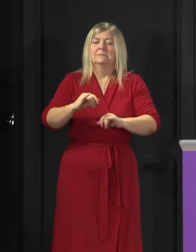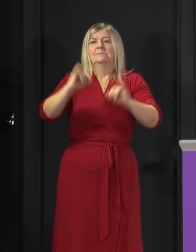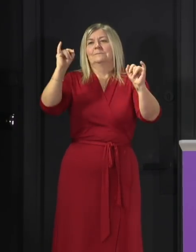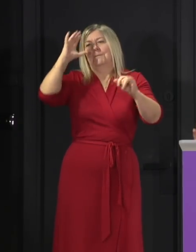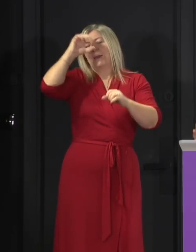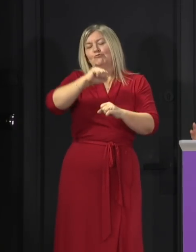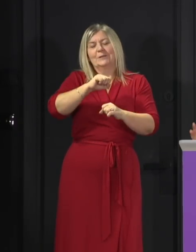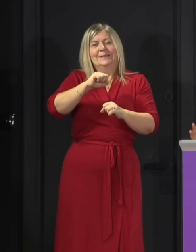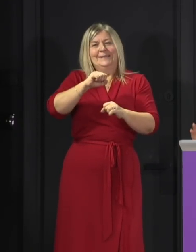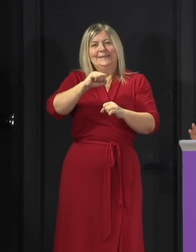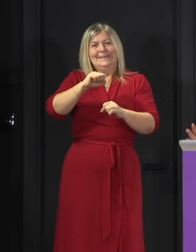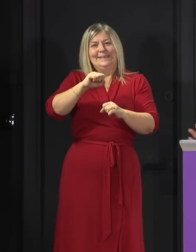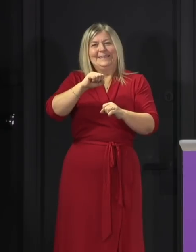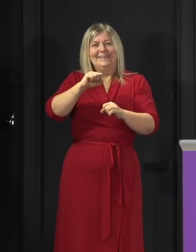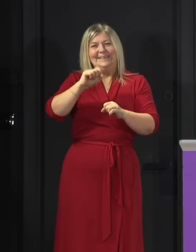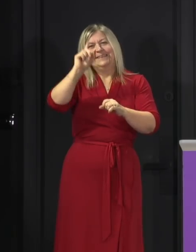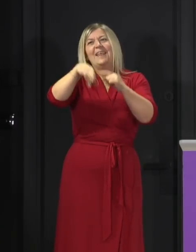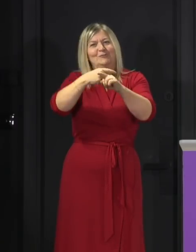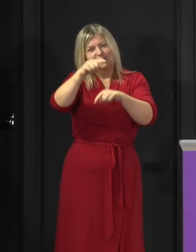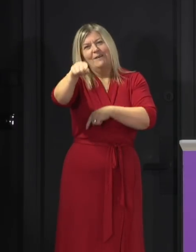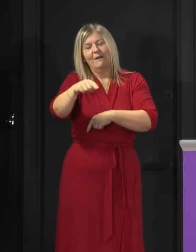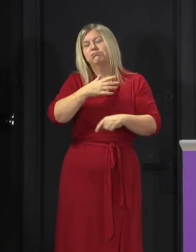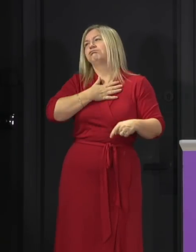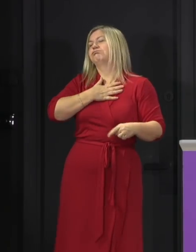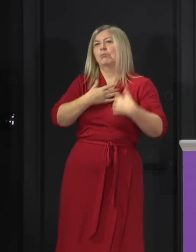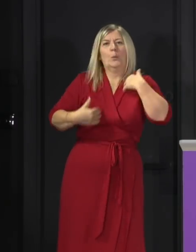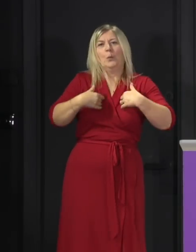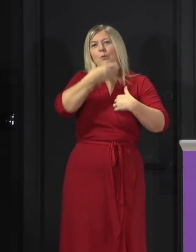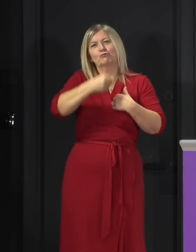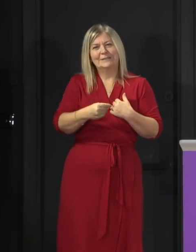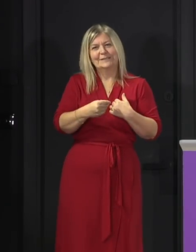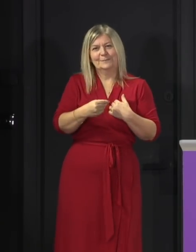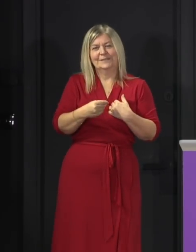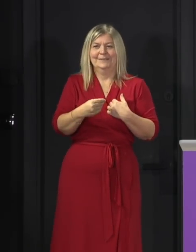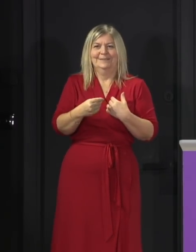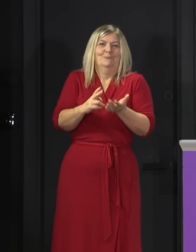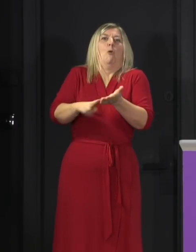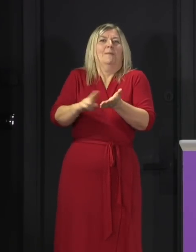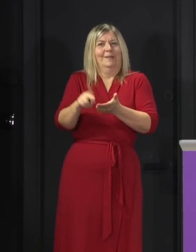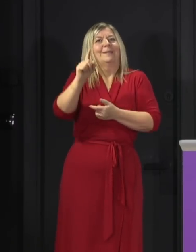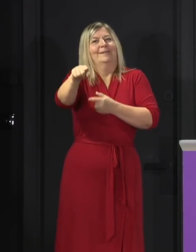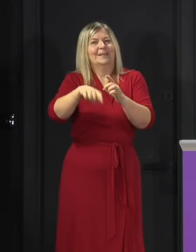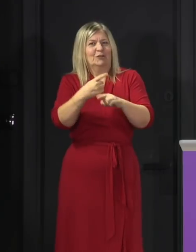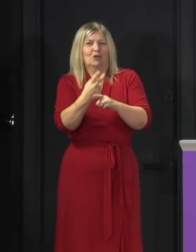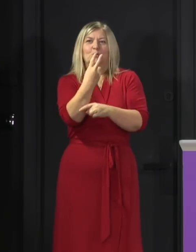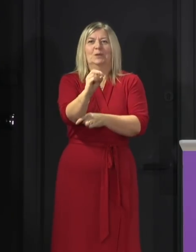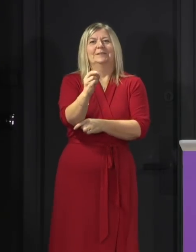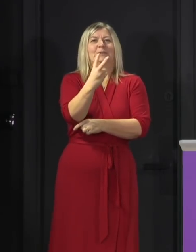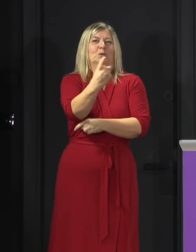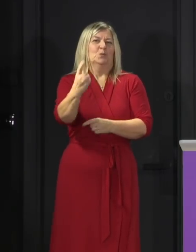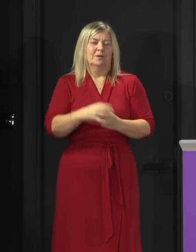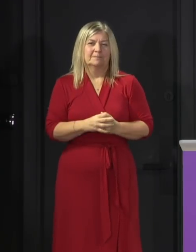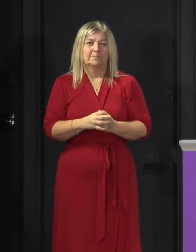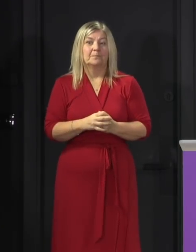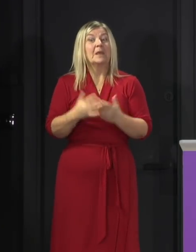or beginning to fade into a bad memory, and we'll be looking forward to a Christmas that is much, much more normal, where we're not having to think about all of this. And I suppose what we